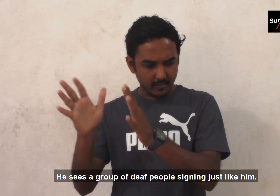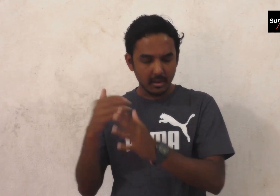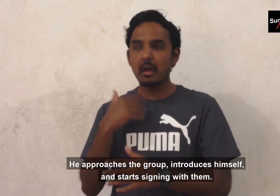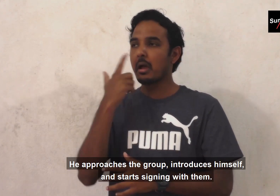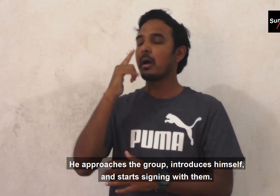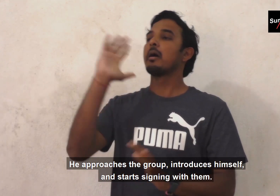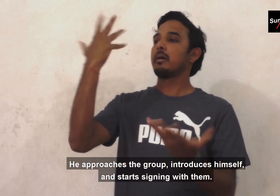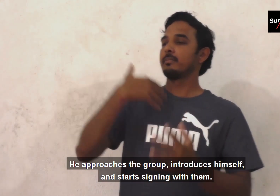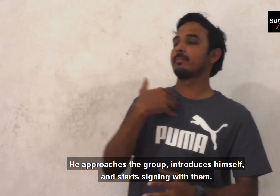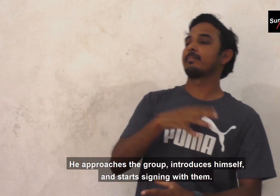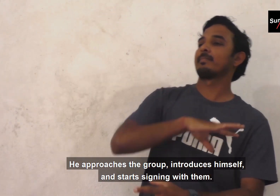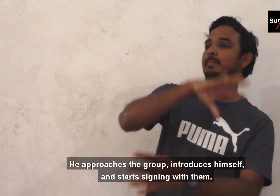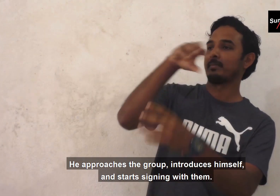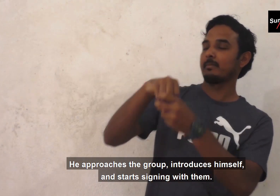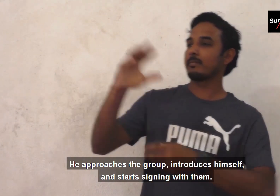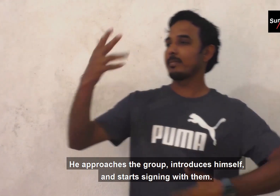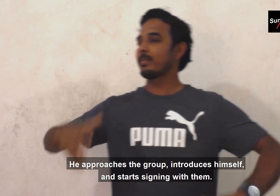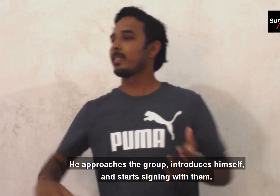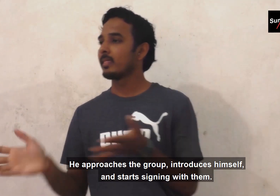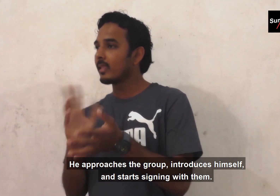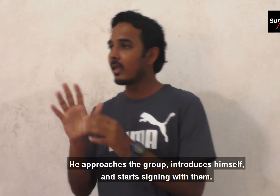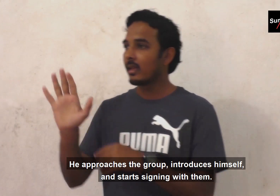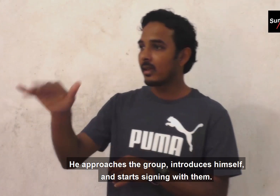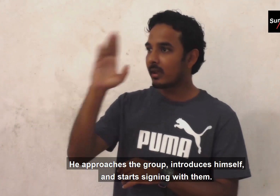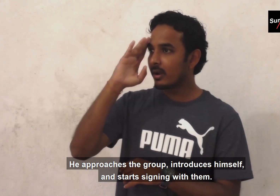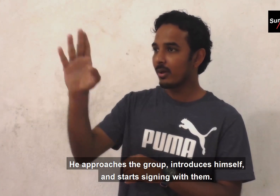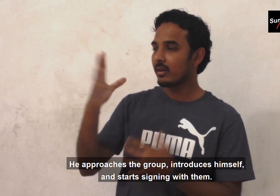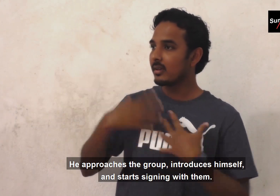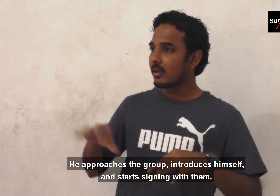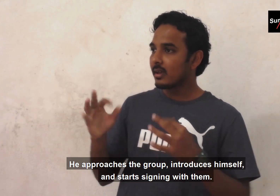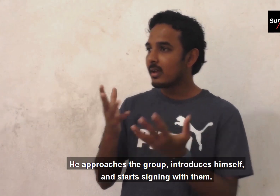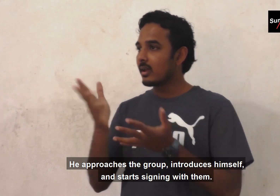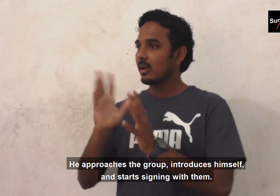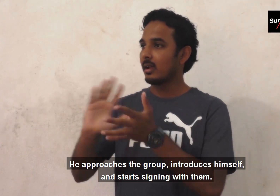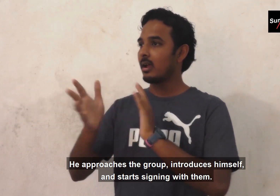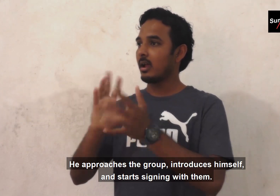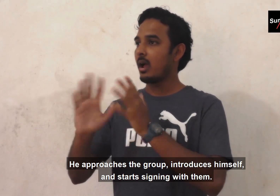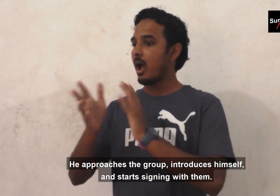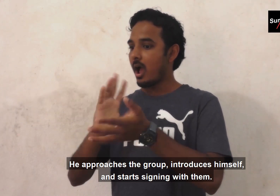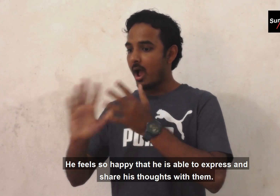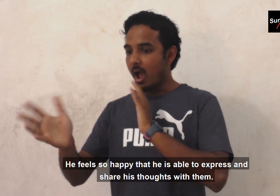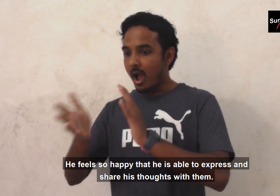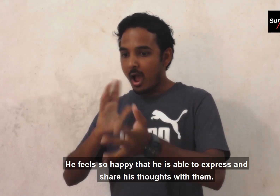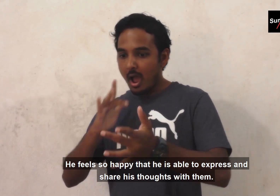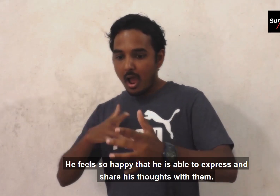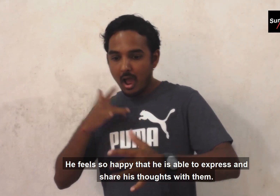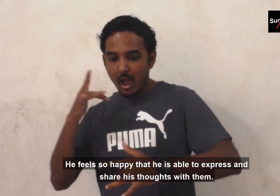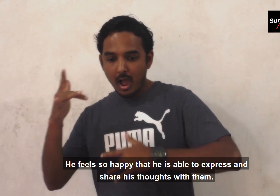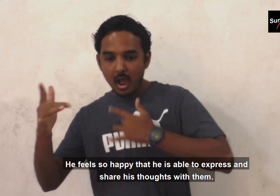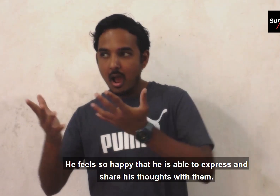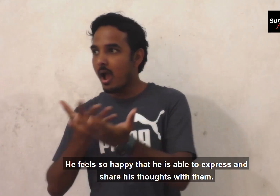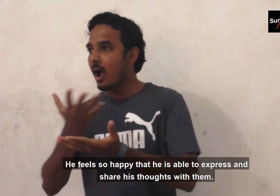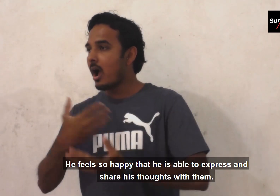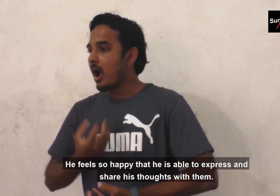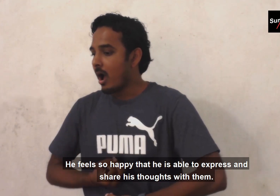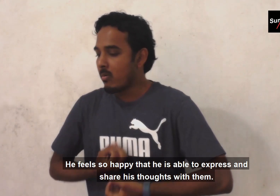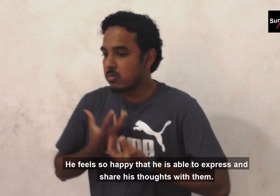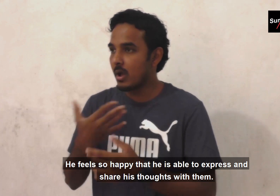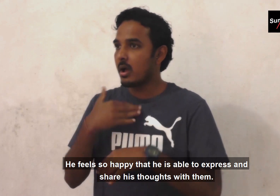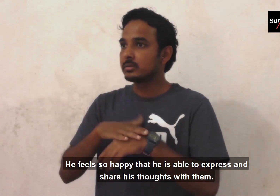He approaches the group, introduces himself, and starts signing with them. He feels so happy that he